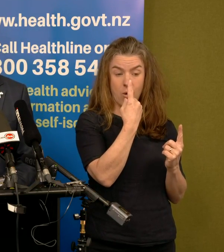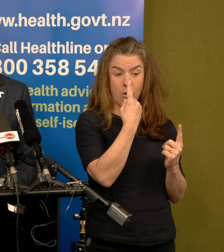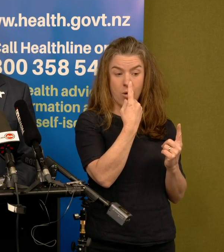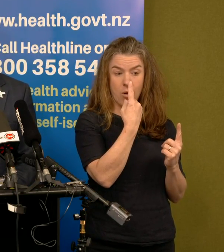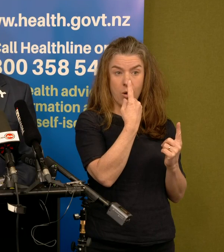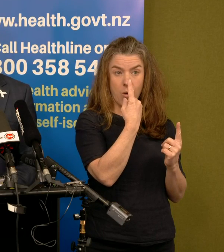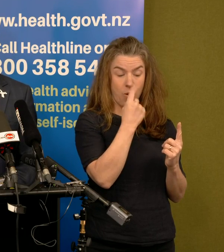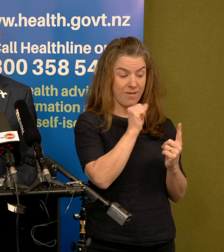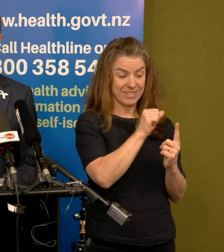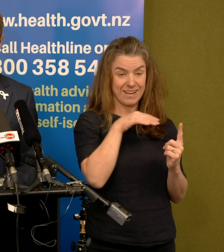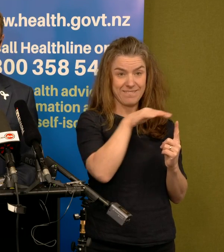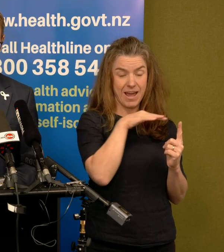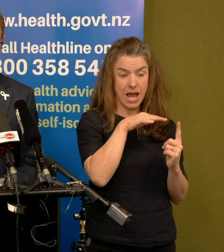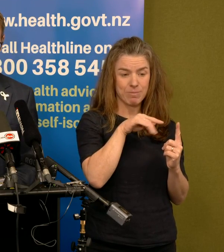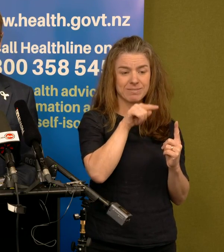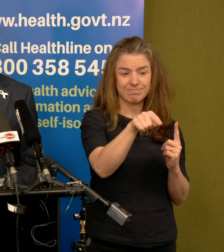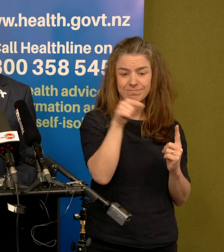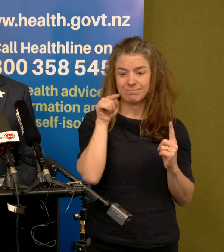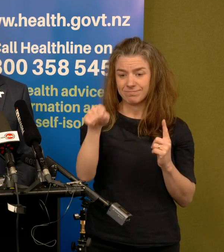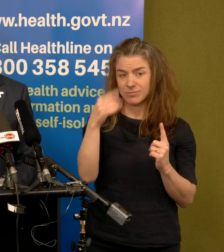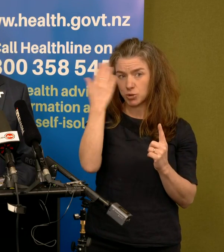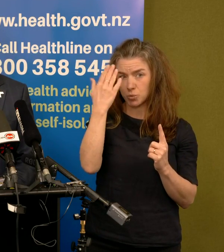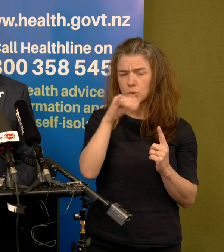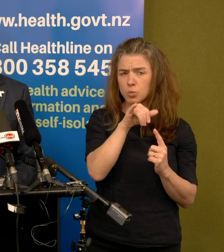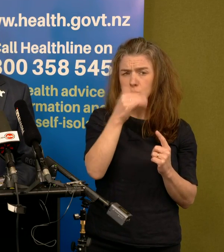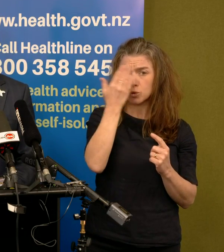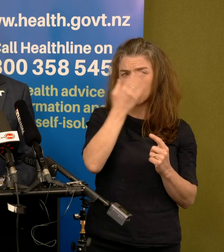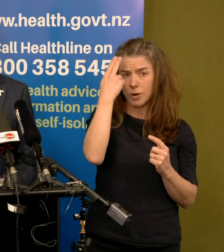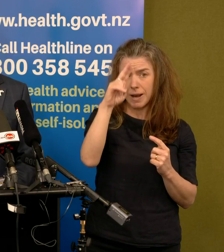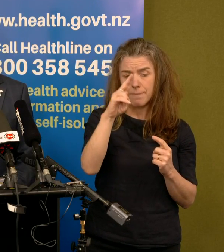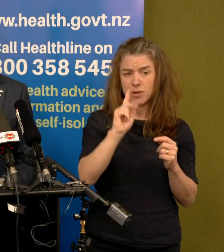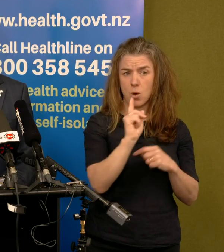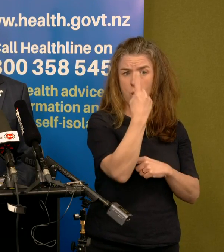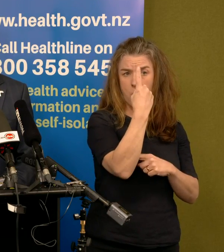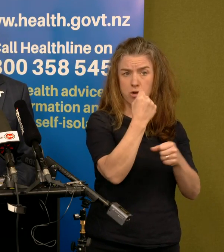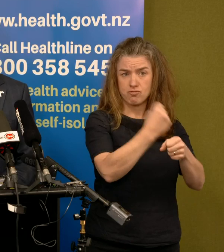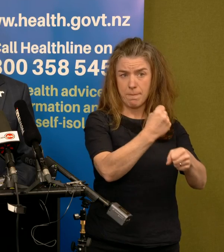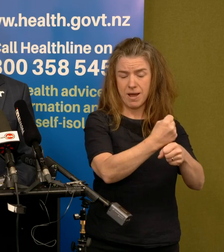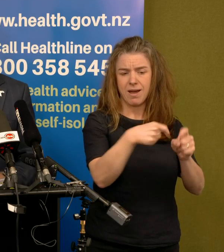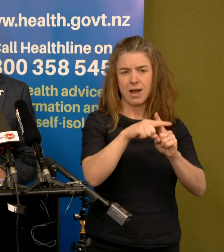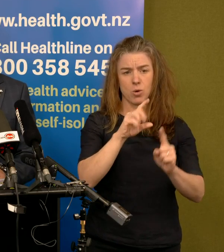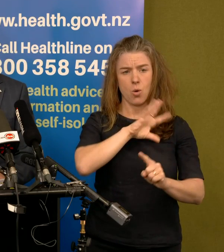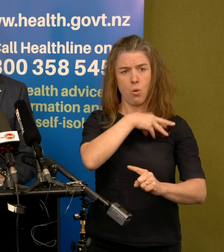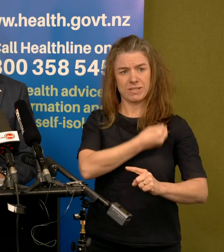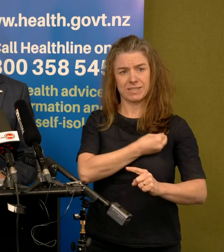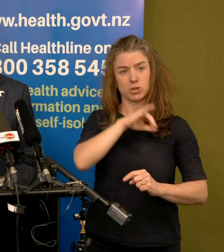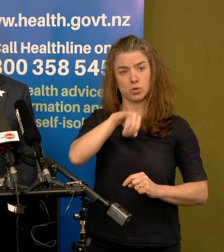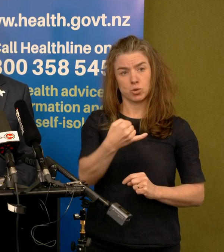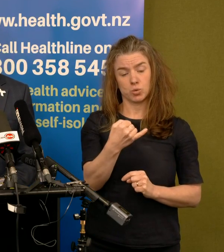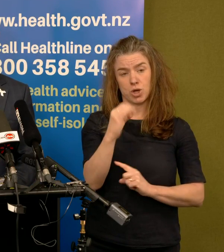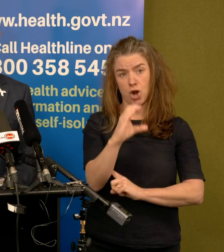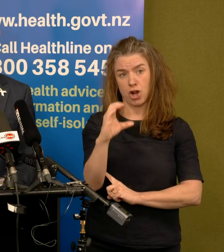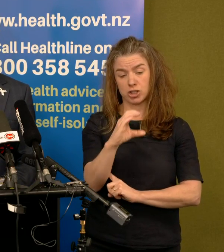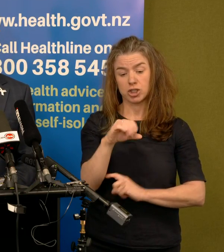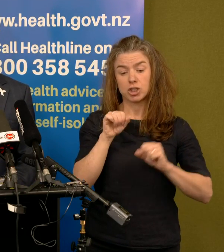those schools. These schools are Auckland Grammar and Ormiston Junior College. The students who attend